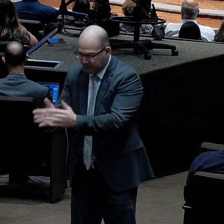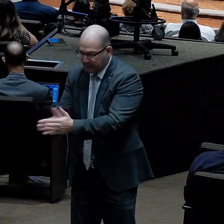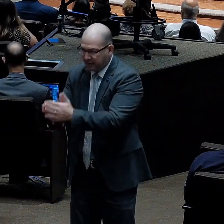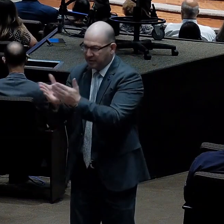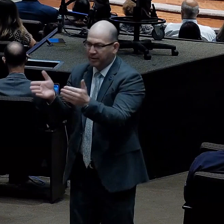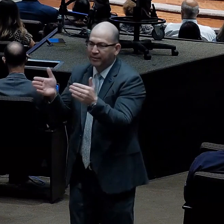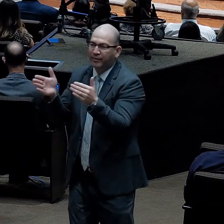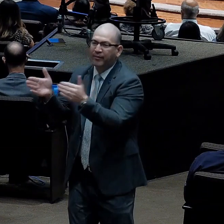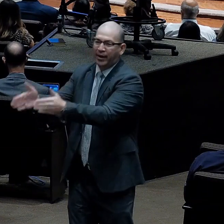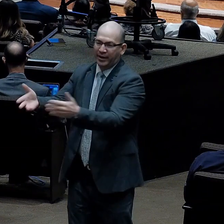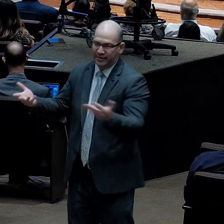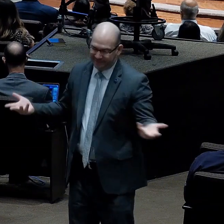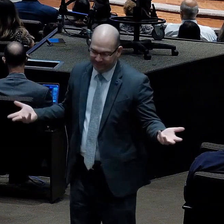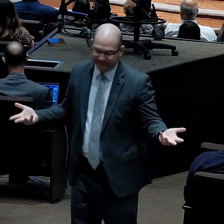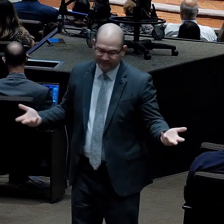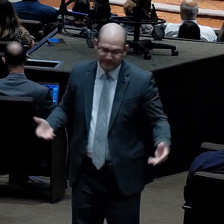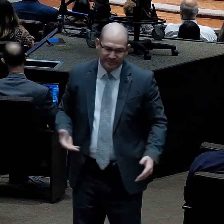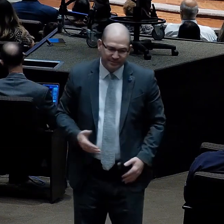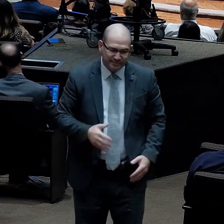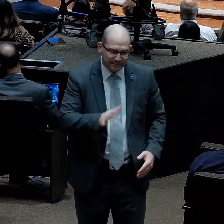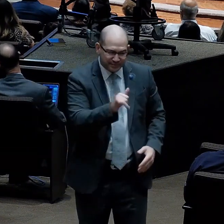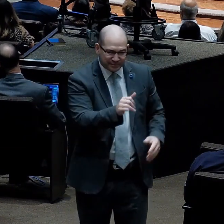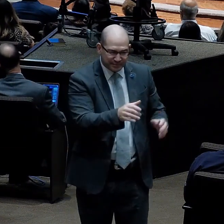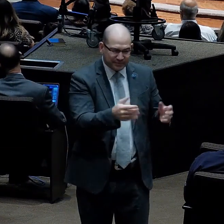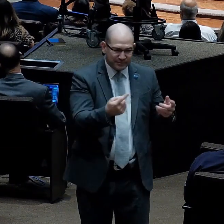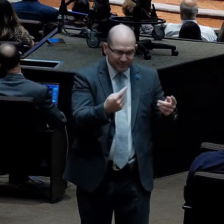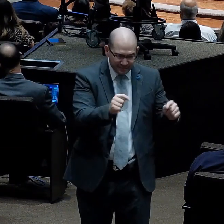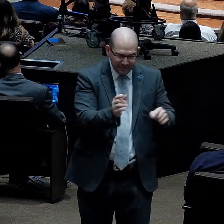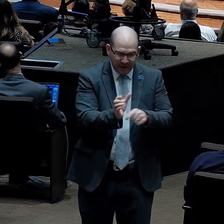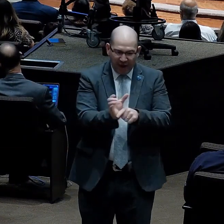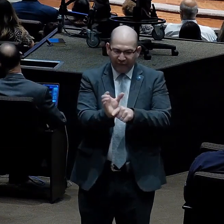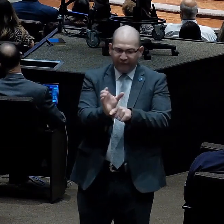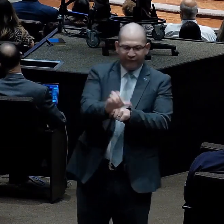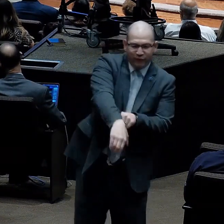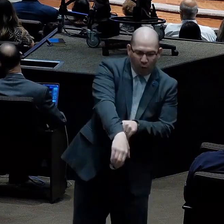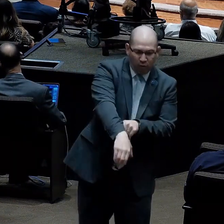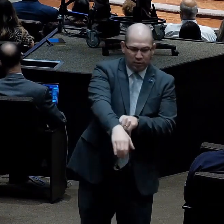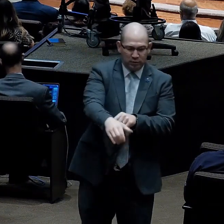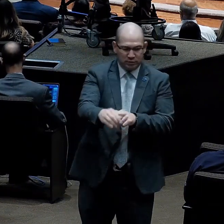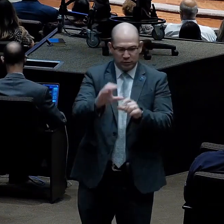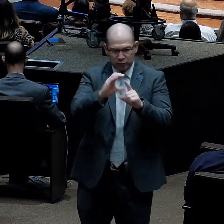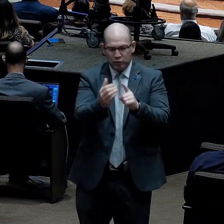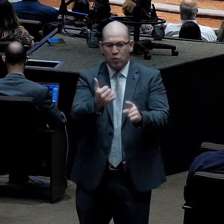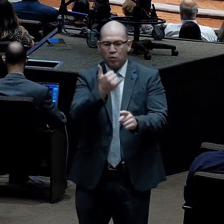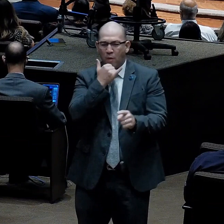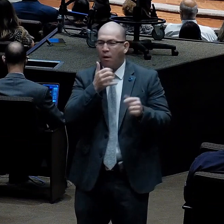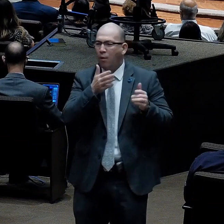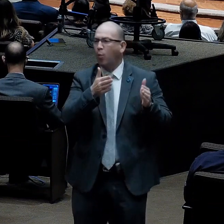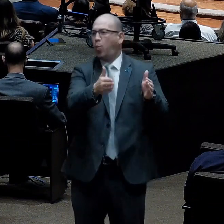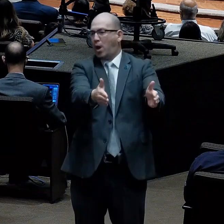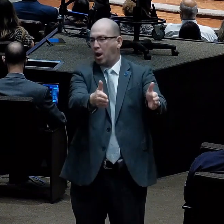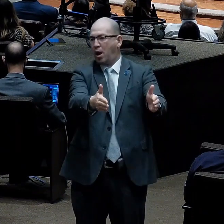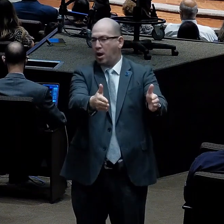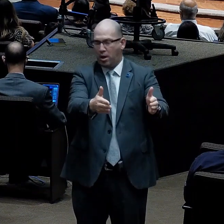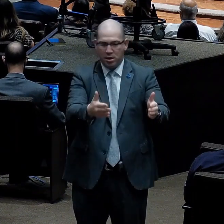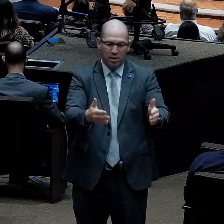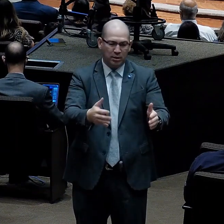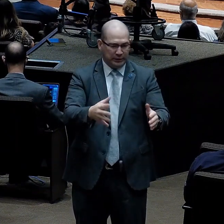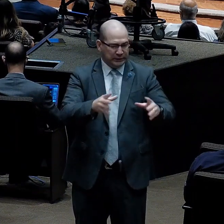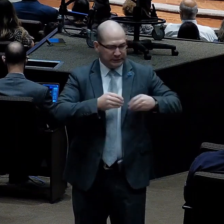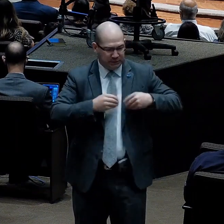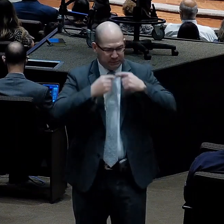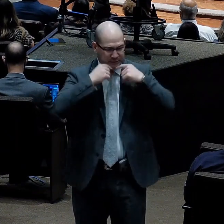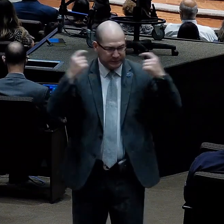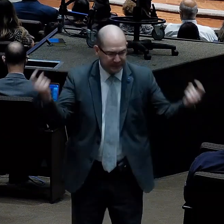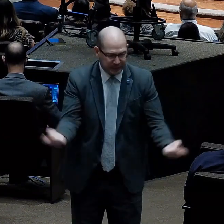and sometimes is forcing upon society lifestyles and sinful habits and calling this a social justice